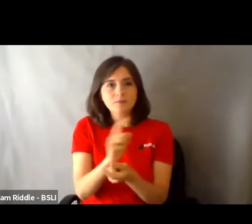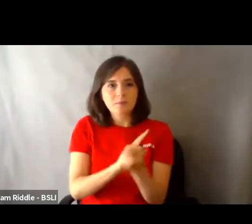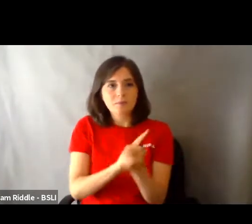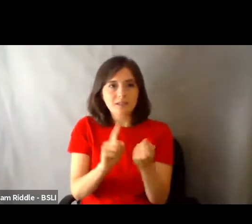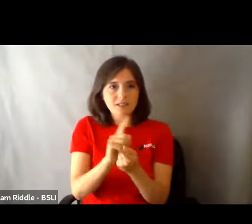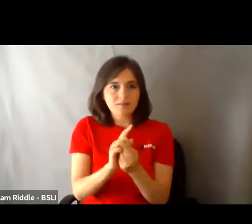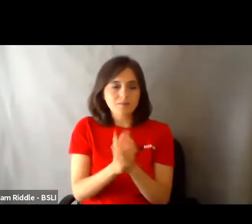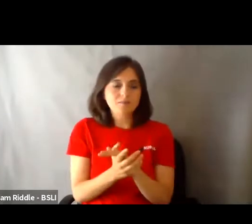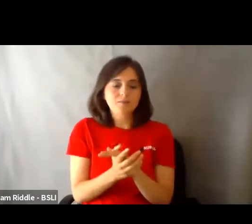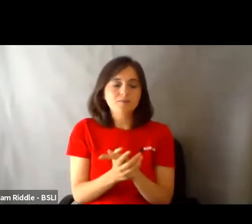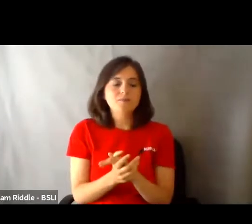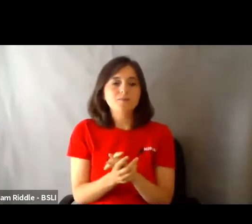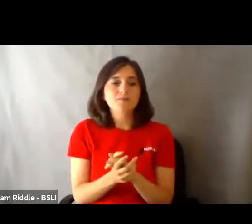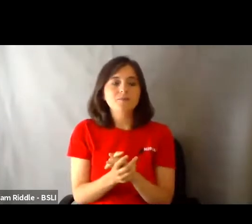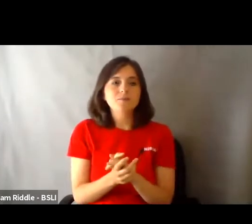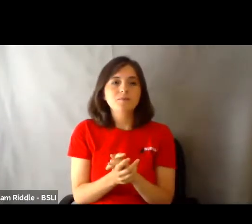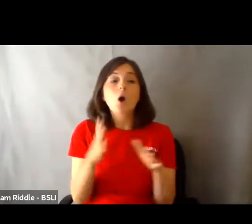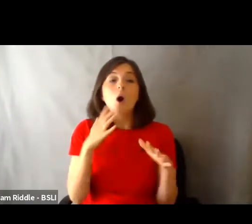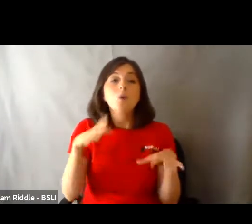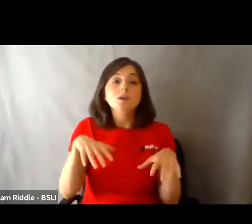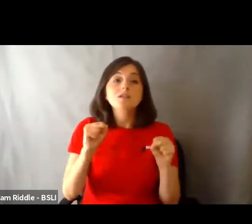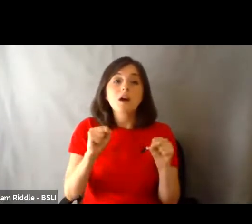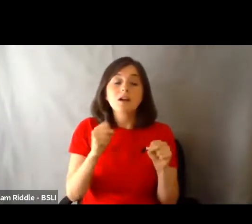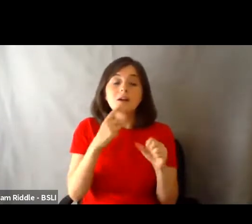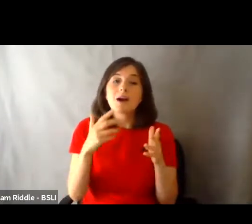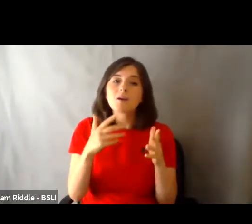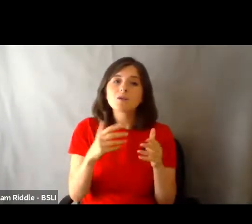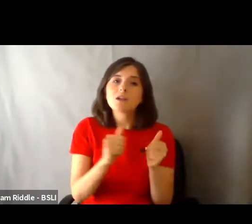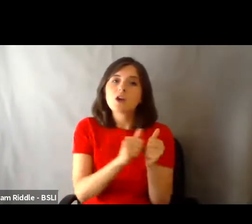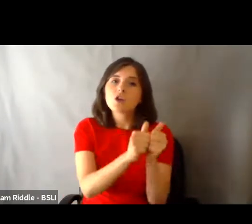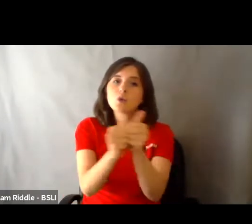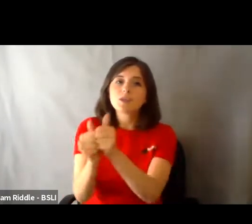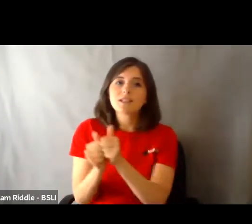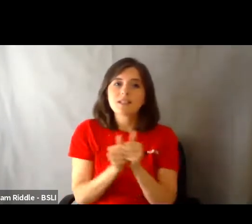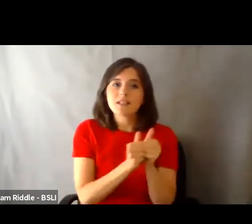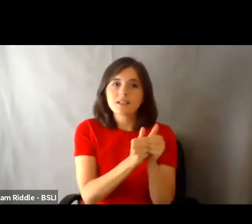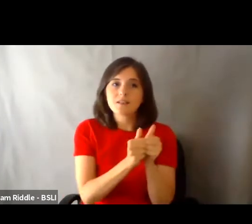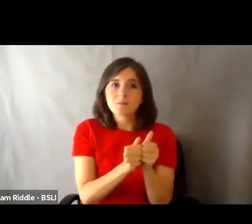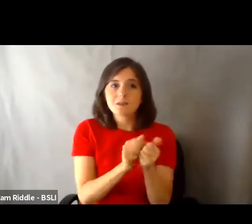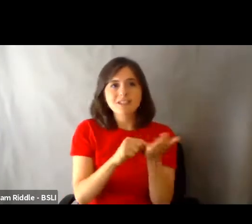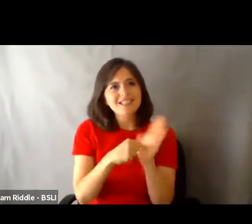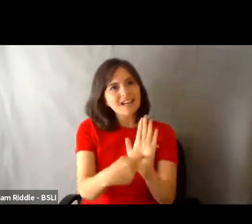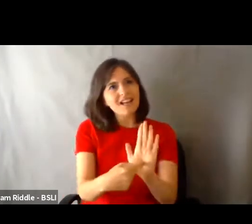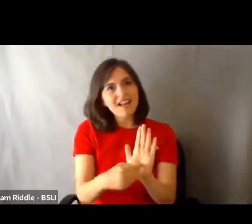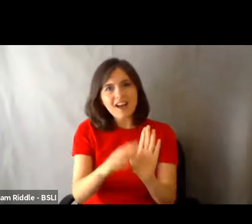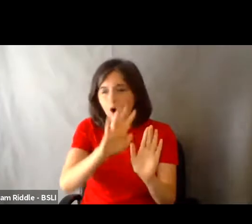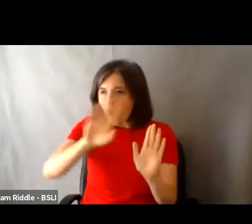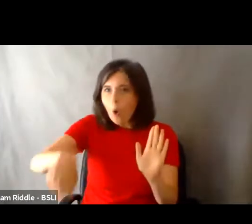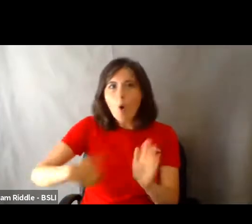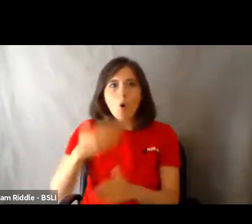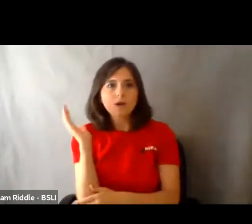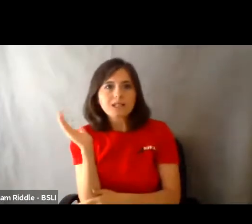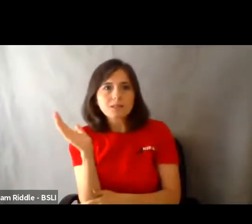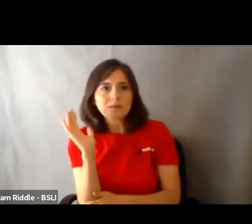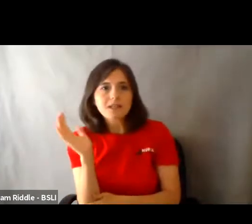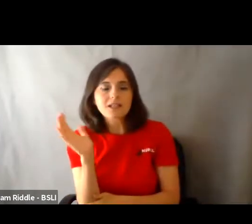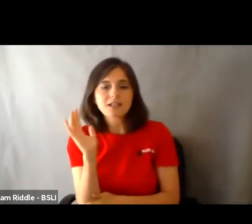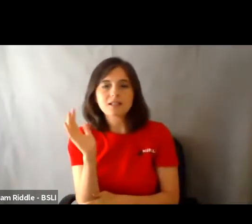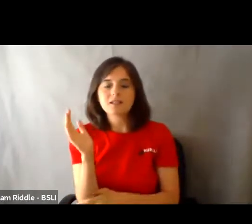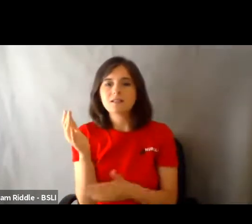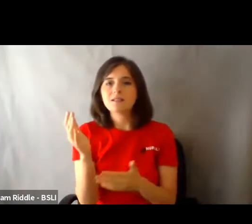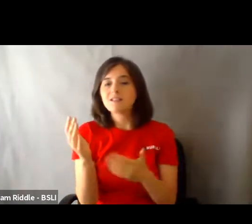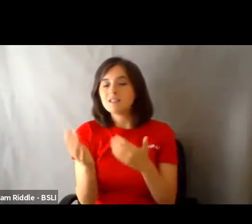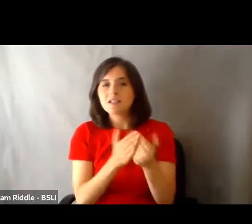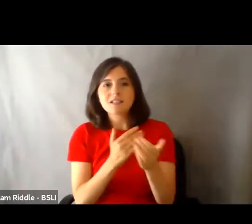point of unity, because what's absolutely clear from everyone in the meeting tonight, whether you're in favour